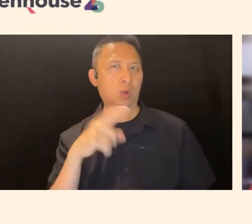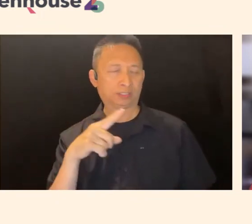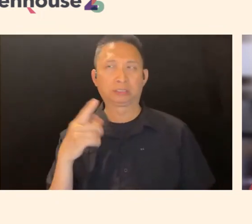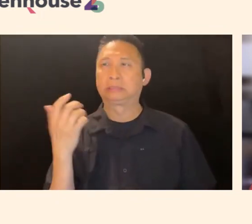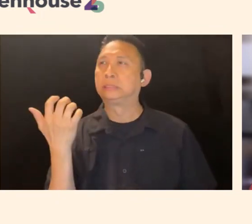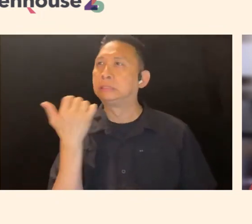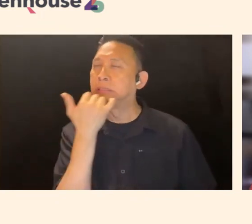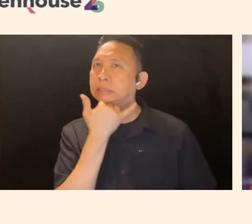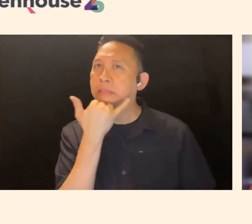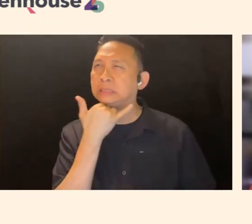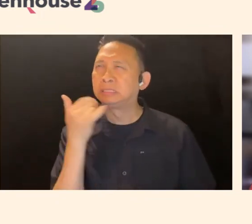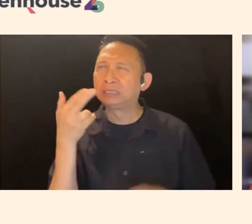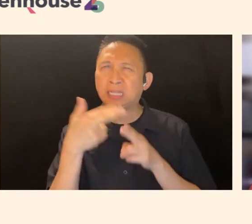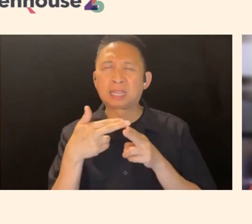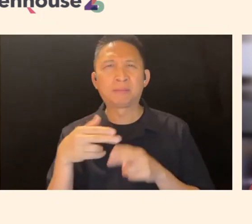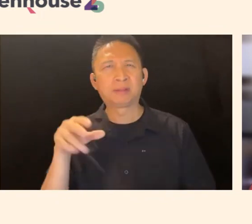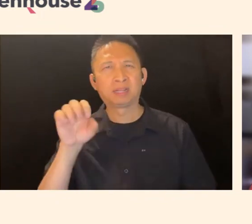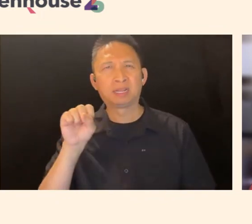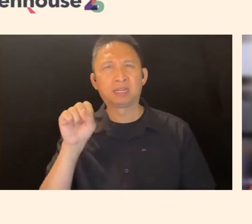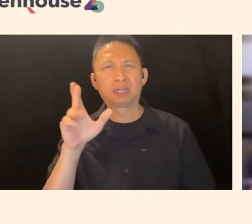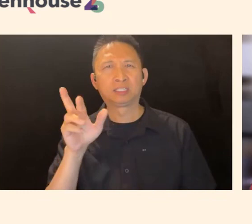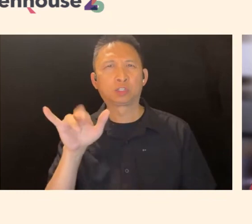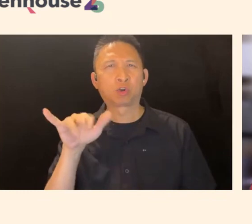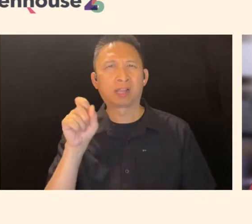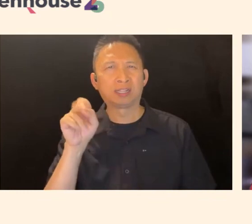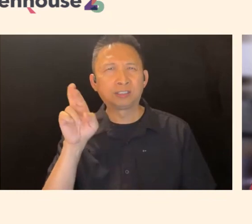pronounce this right, but it's Scrycer maybe, or